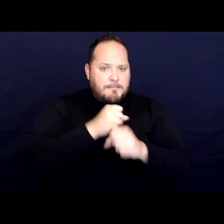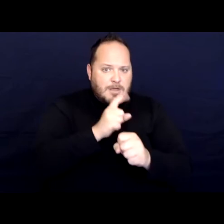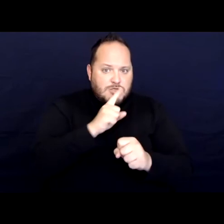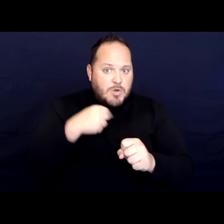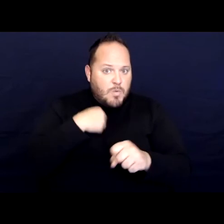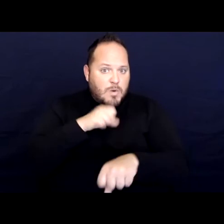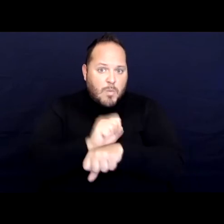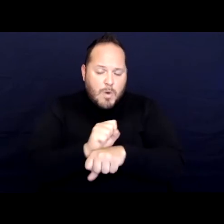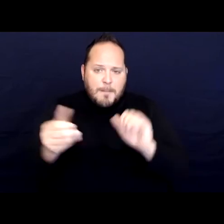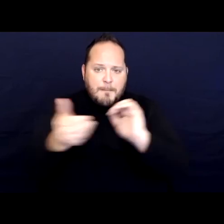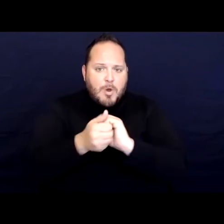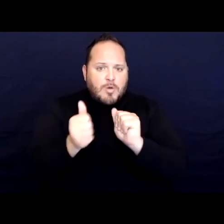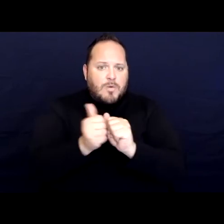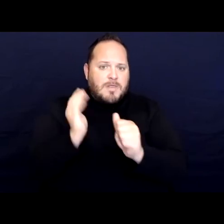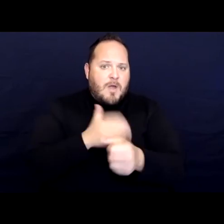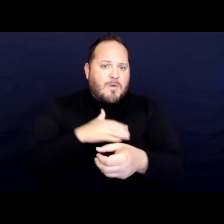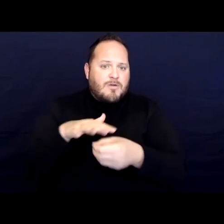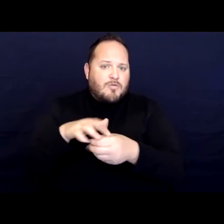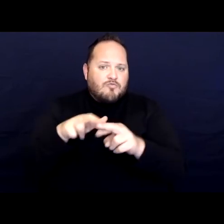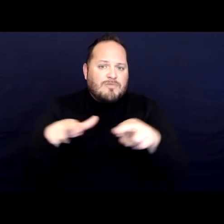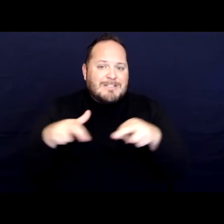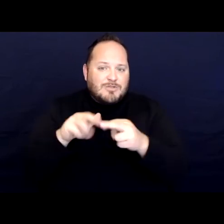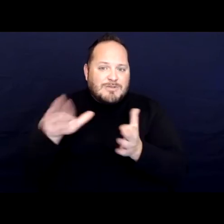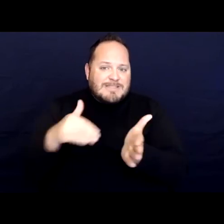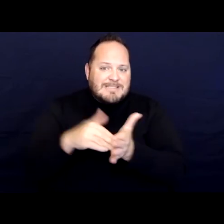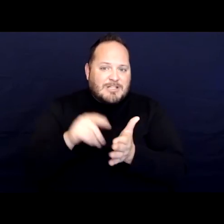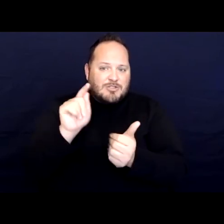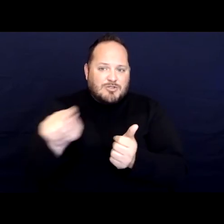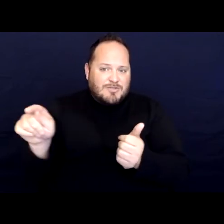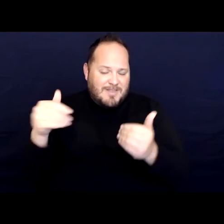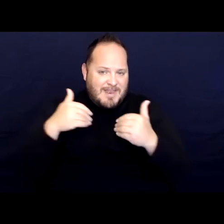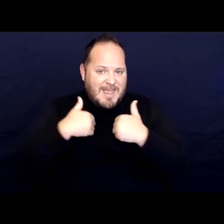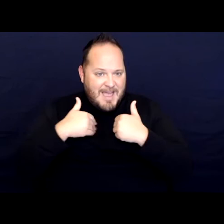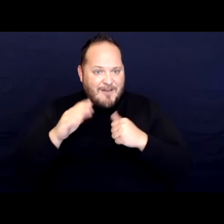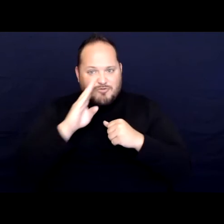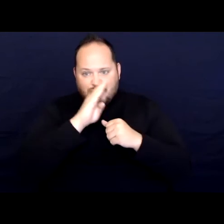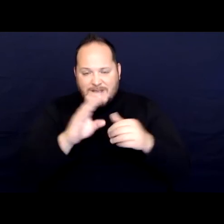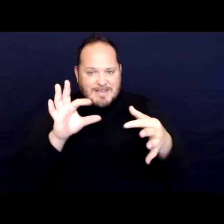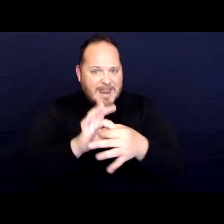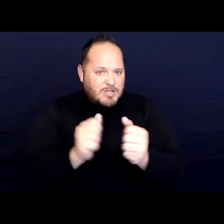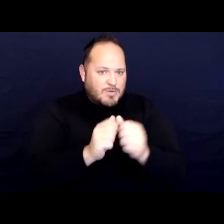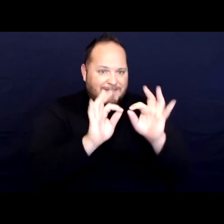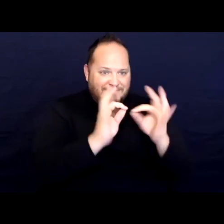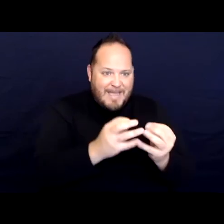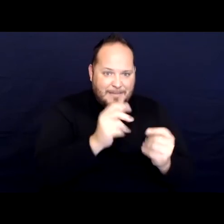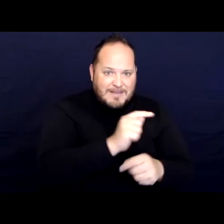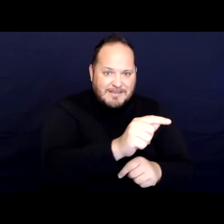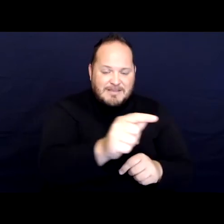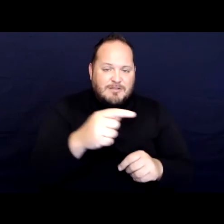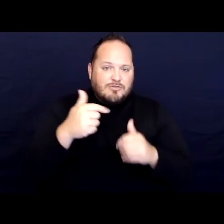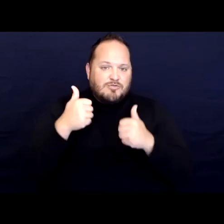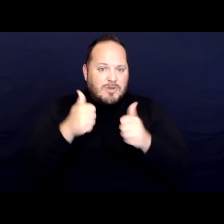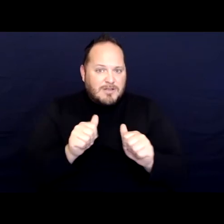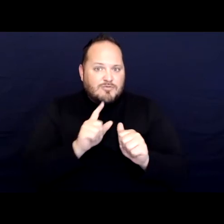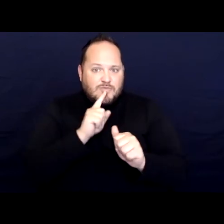with the regional centers that would have direct connections to families, and try to leverage as much